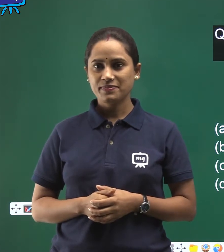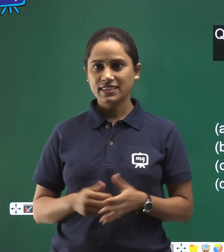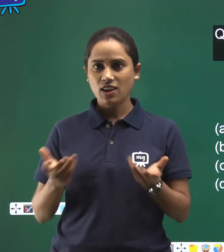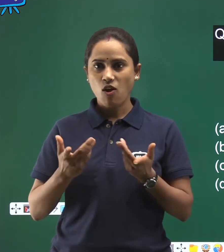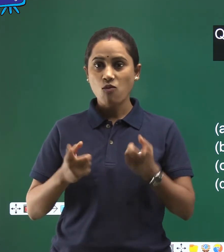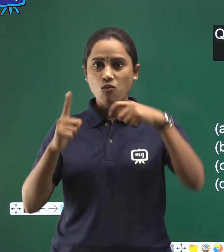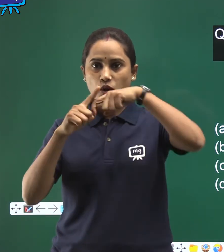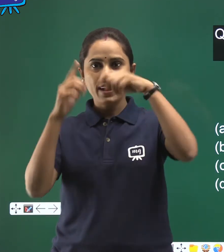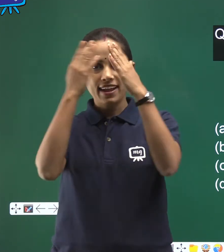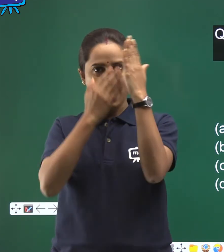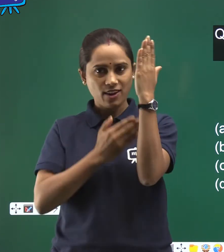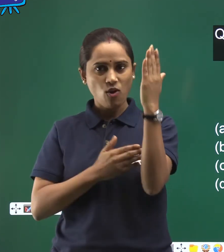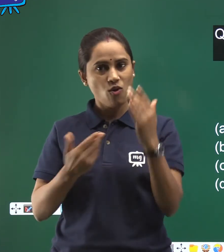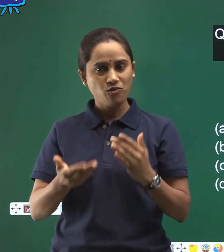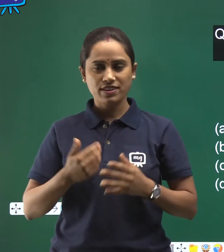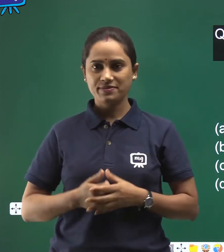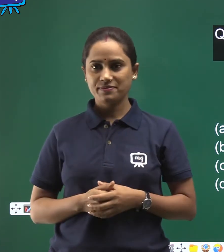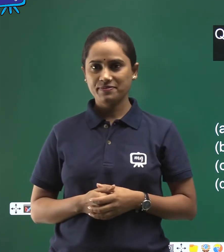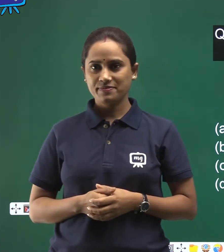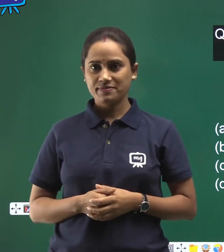What kind of